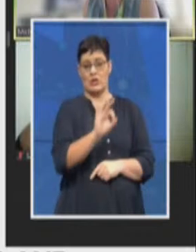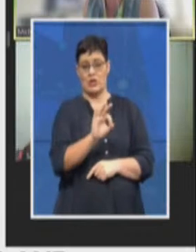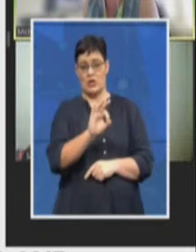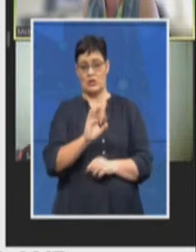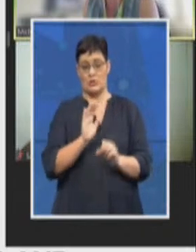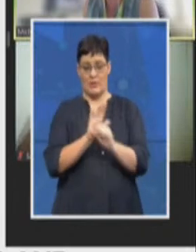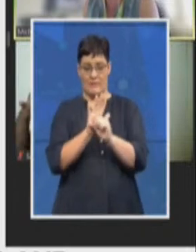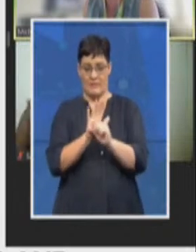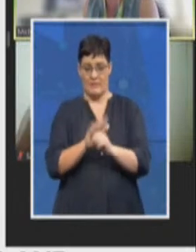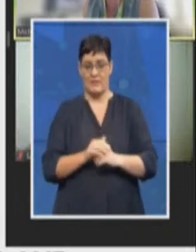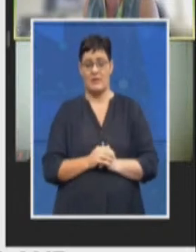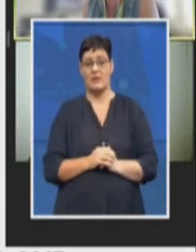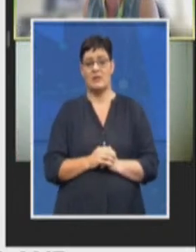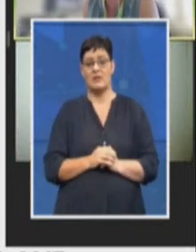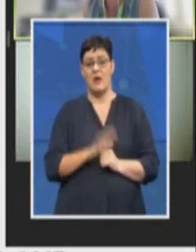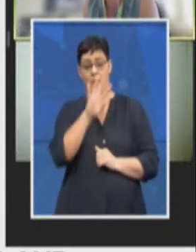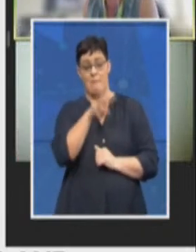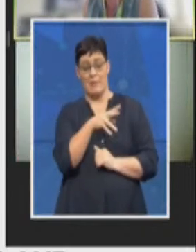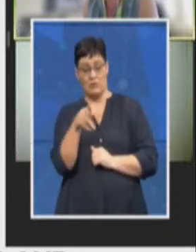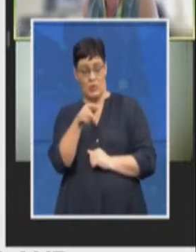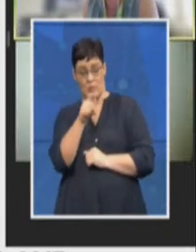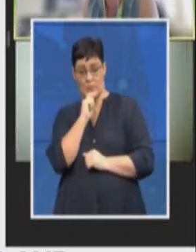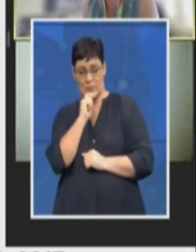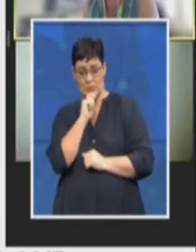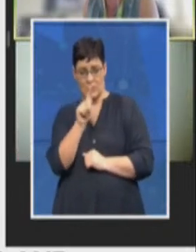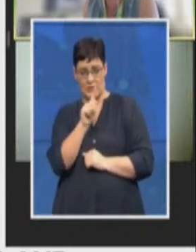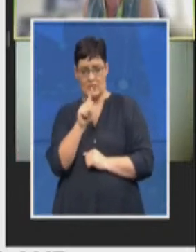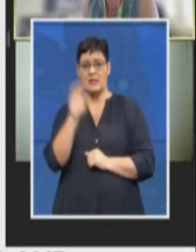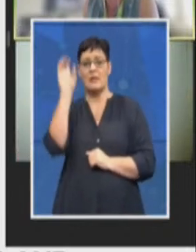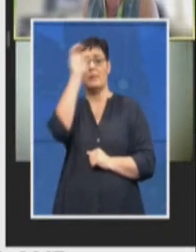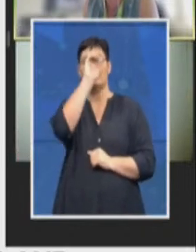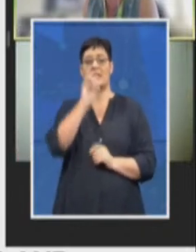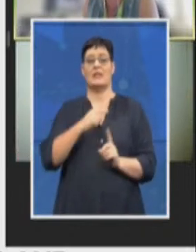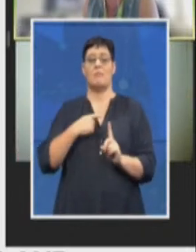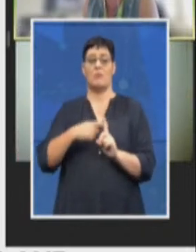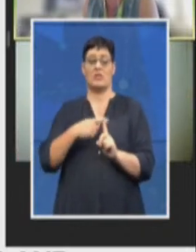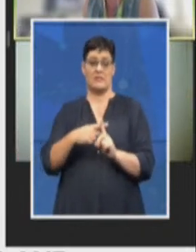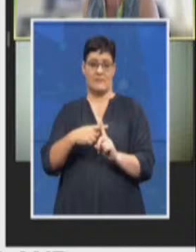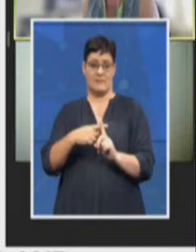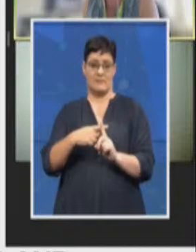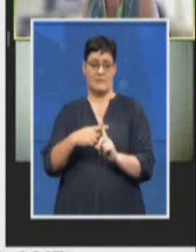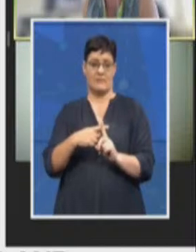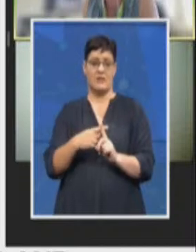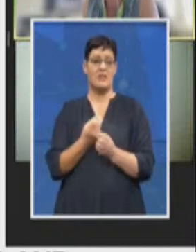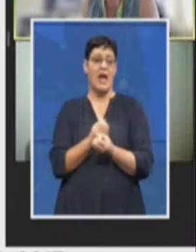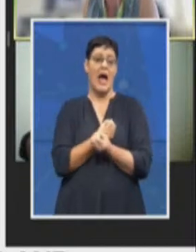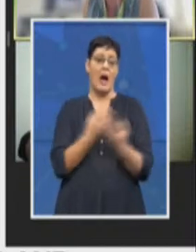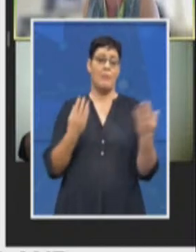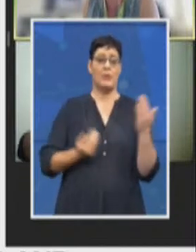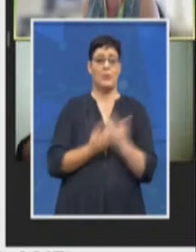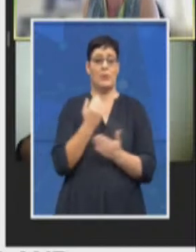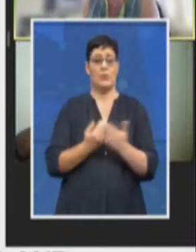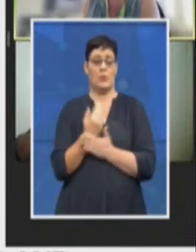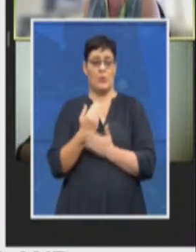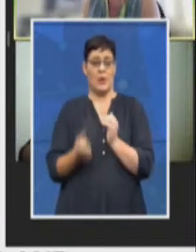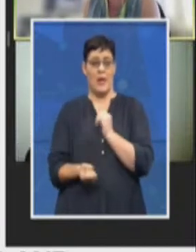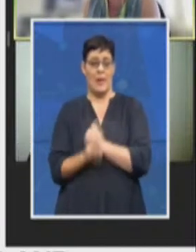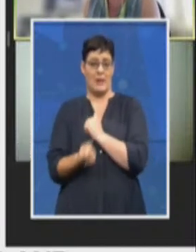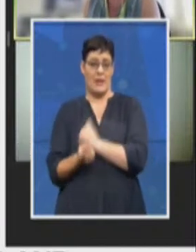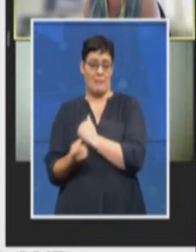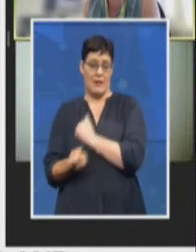use is the percent positivity, which is the number of new cases each day out of the total number of